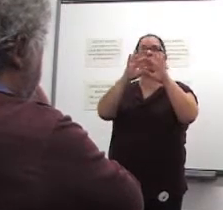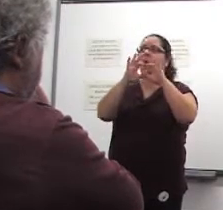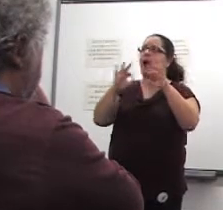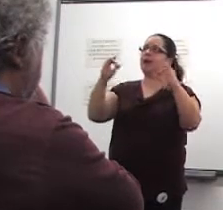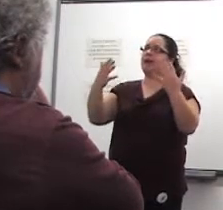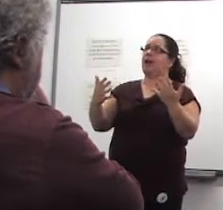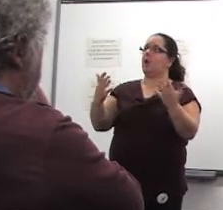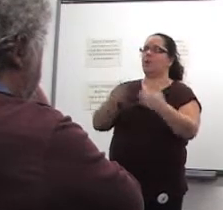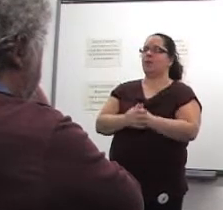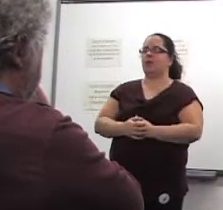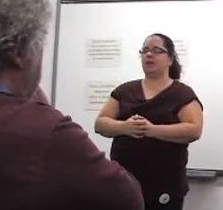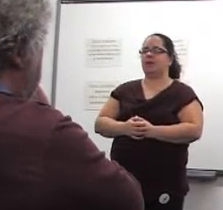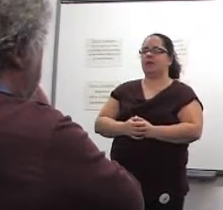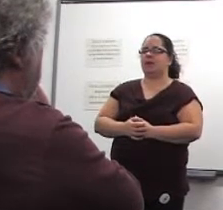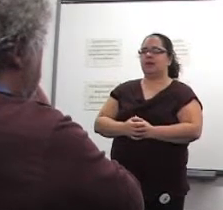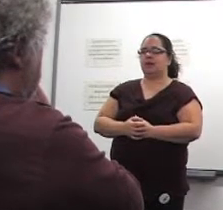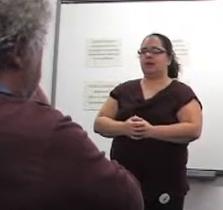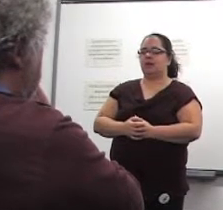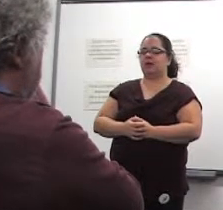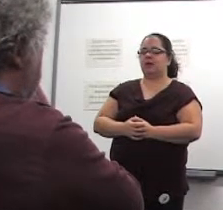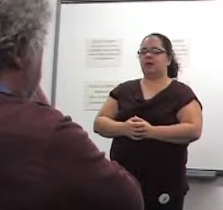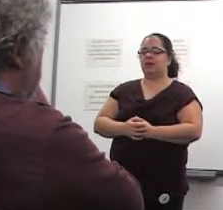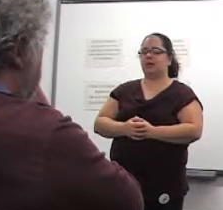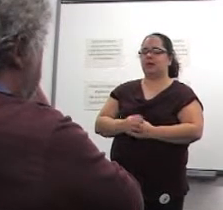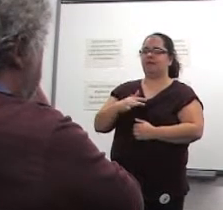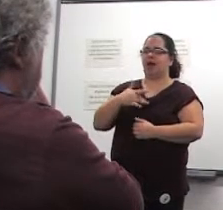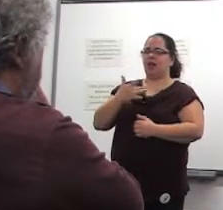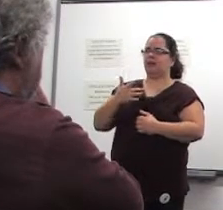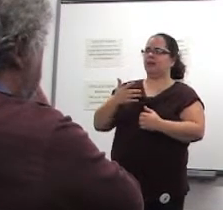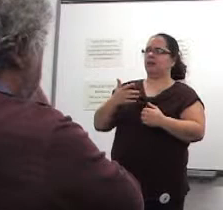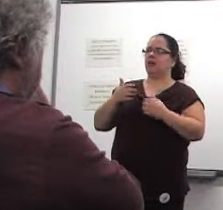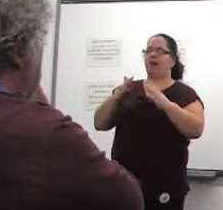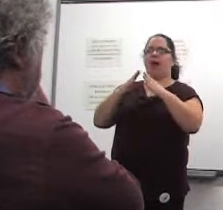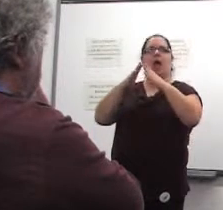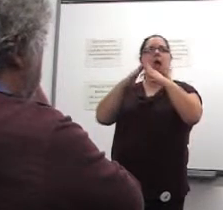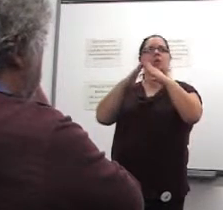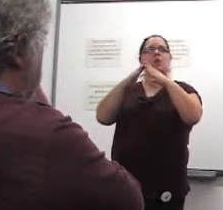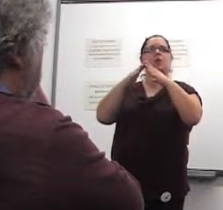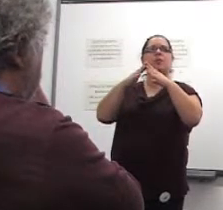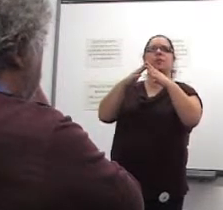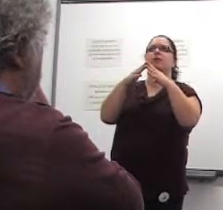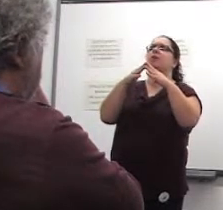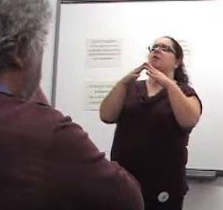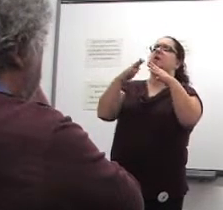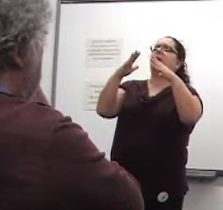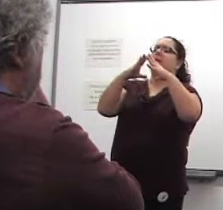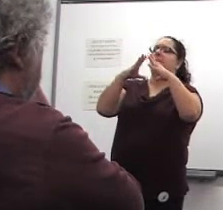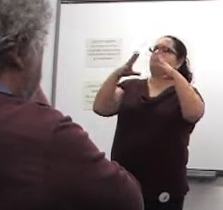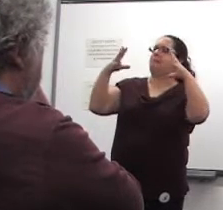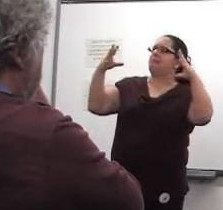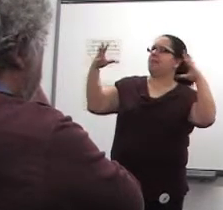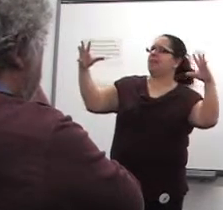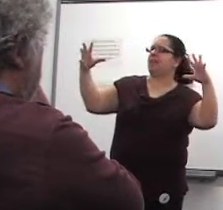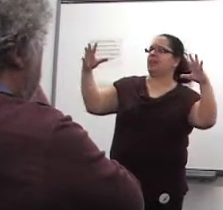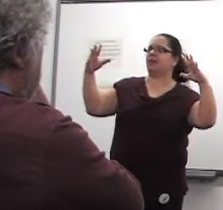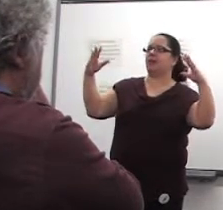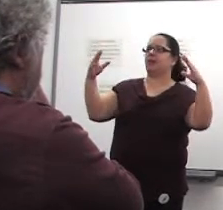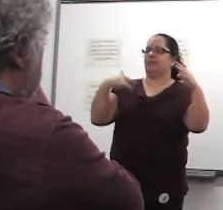quiet now, and he felt its size, like a child in clothes that are too big.